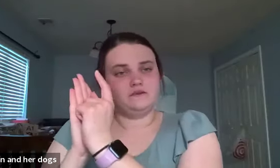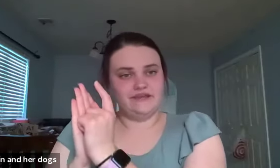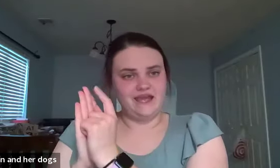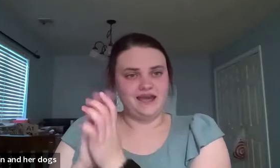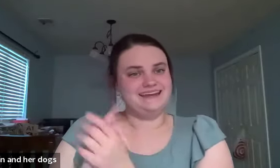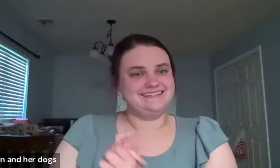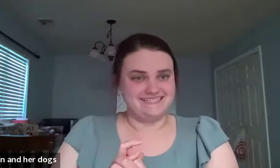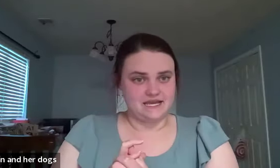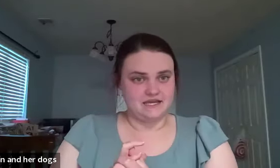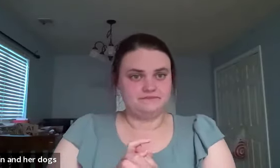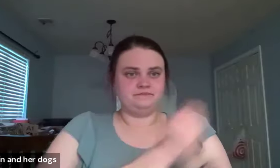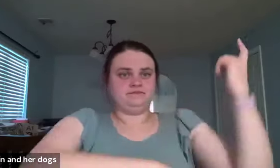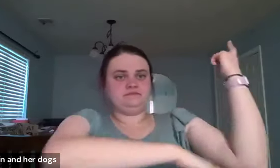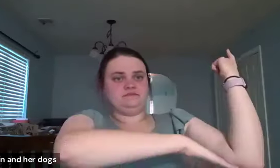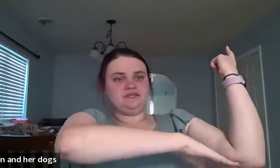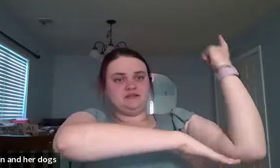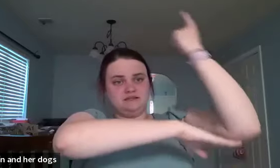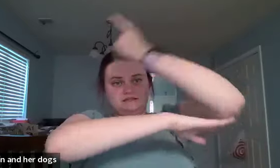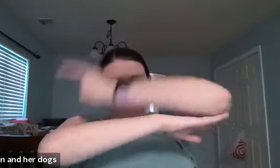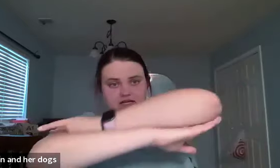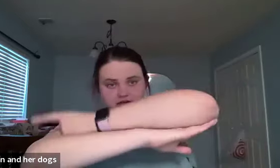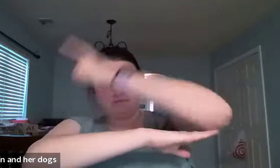Then we had day. Day.